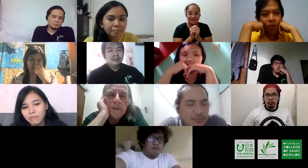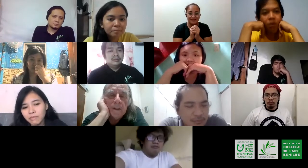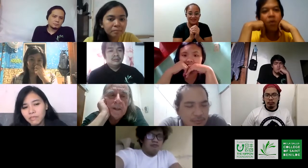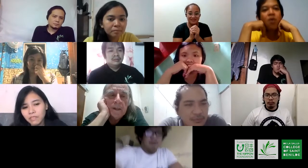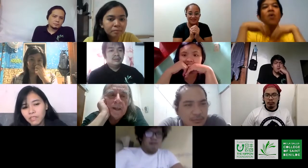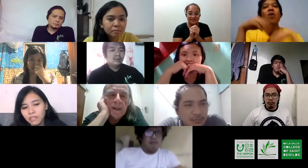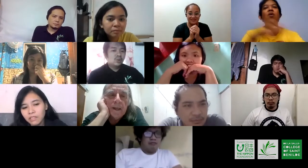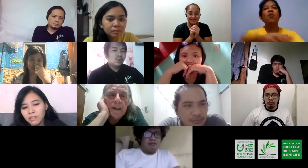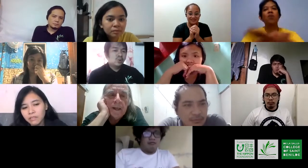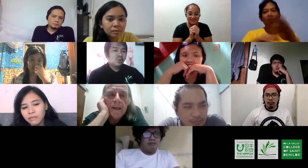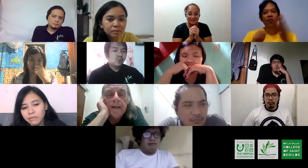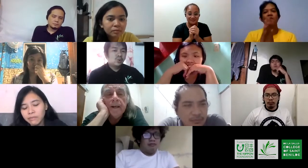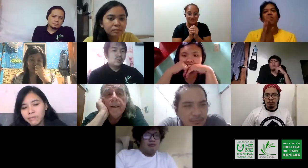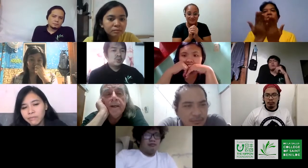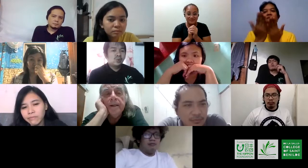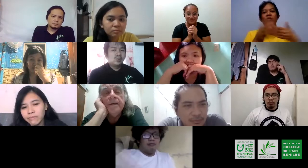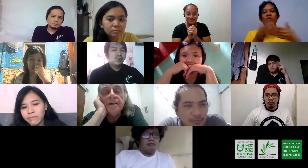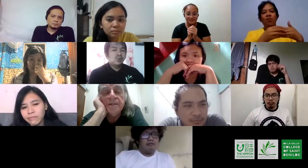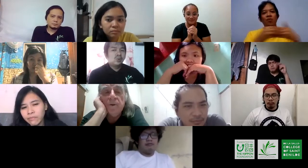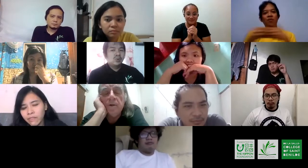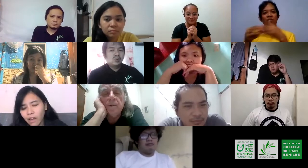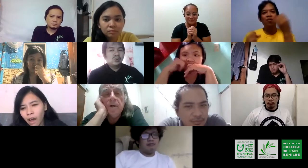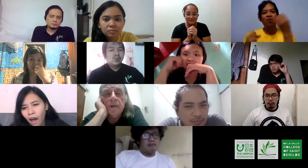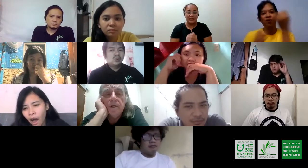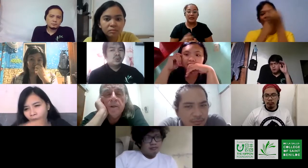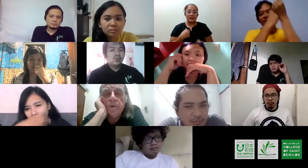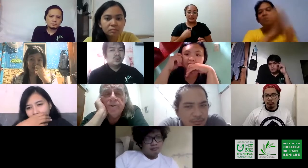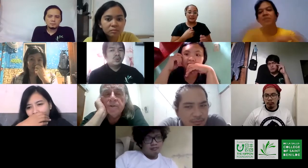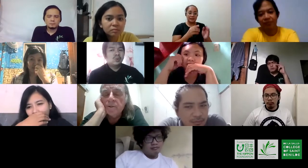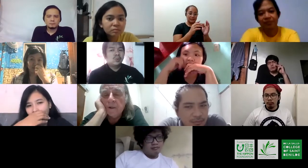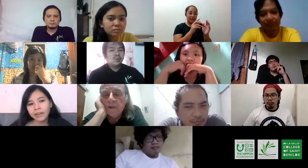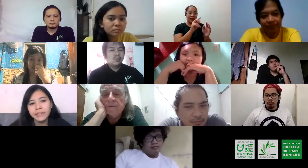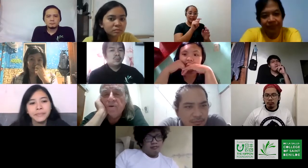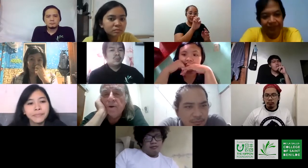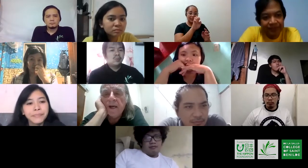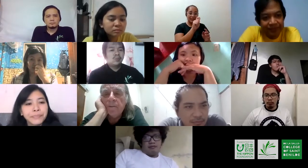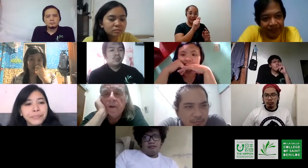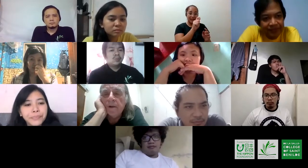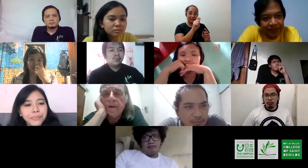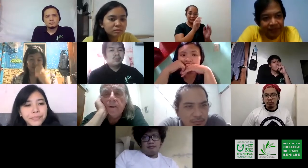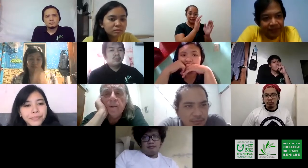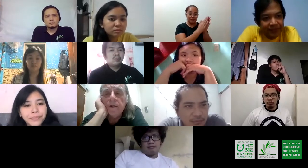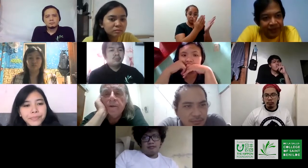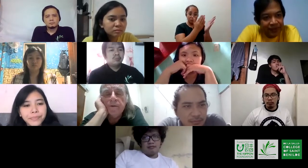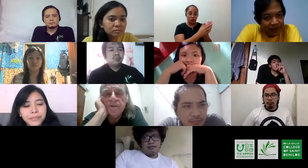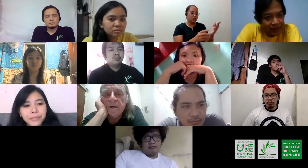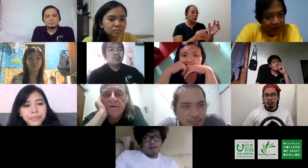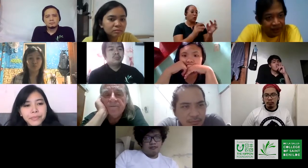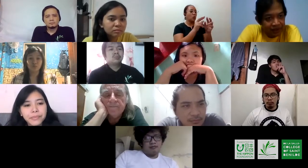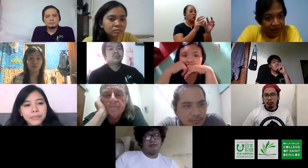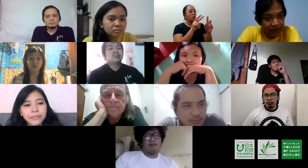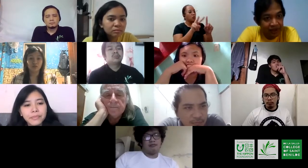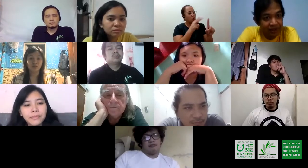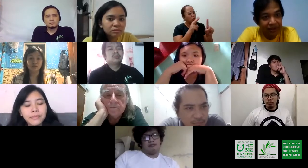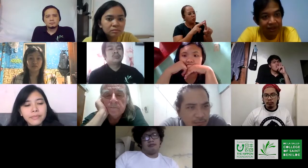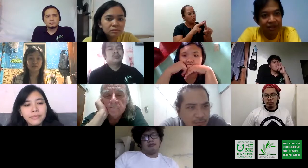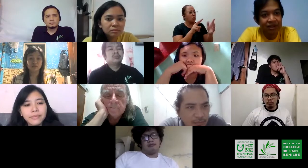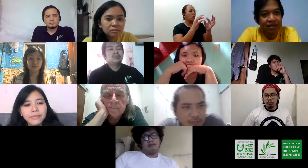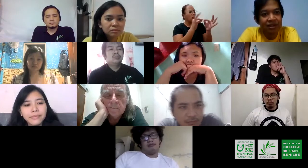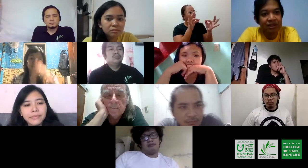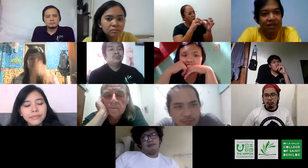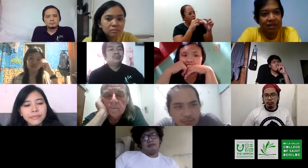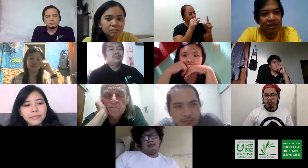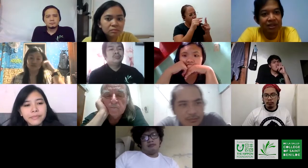So in a textbook, you would just look at the vocabulary and learn it yourself.